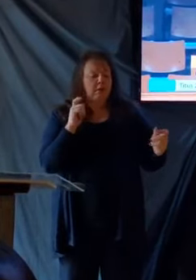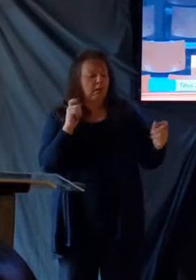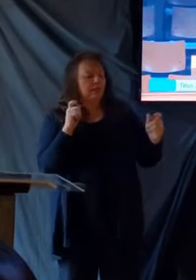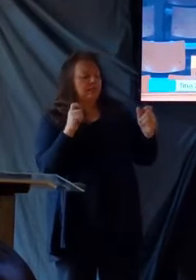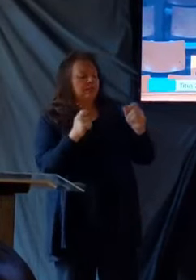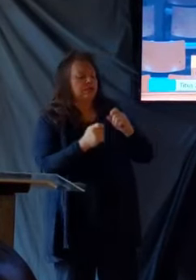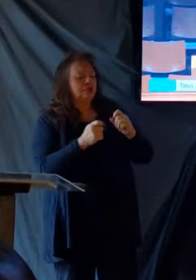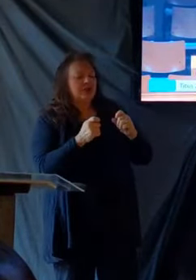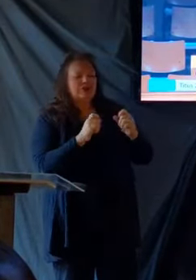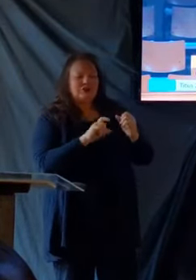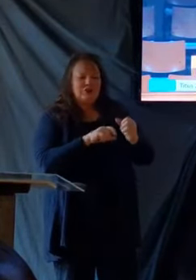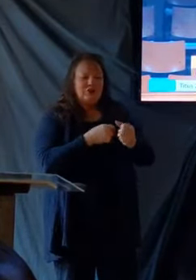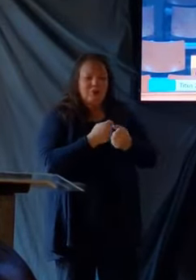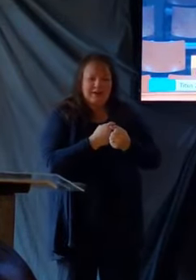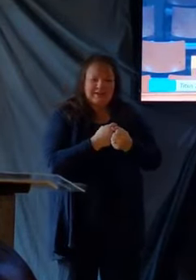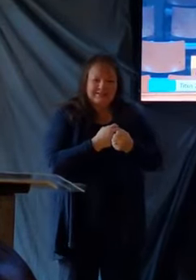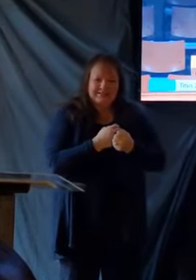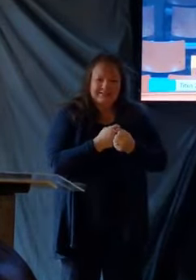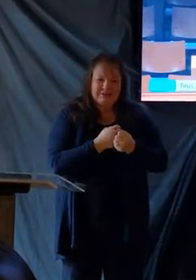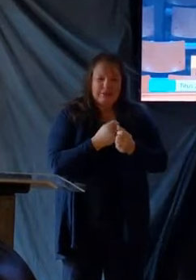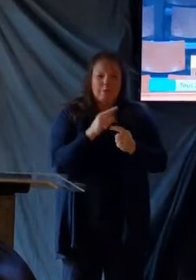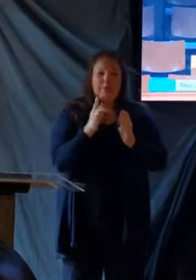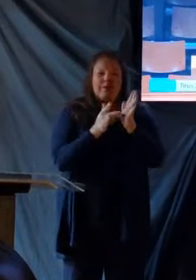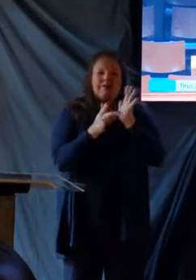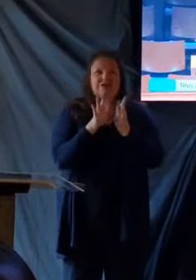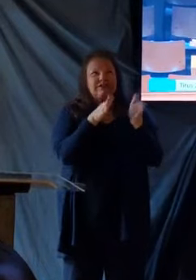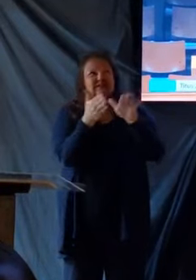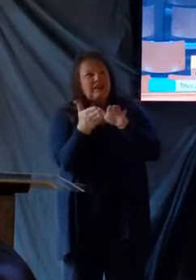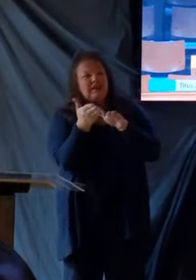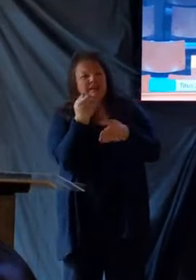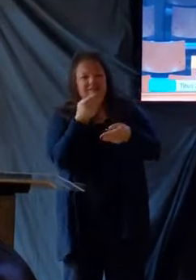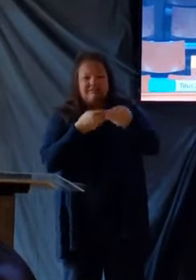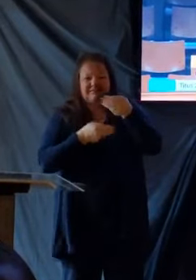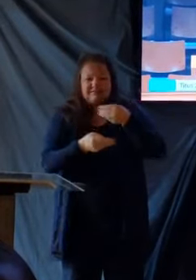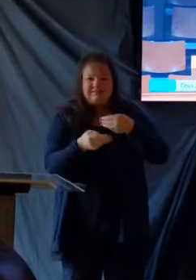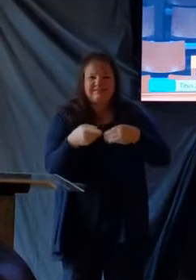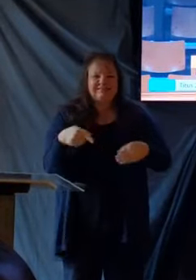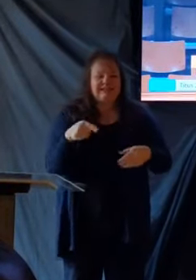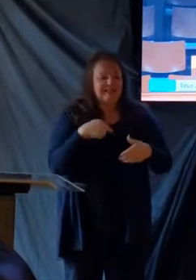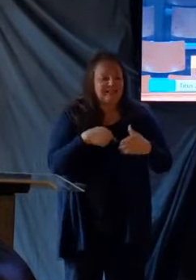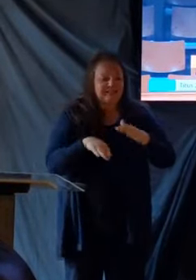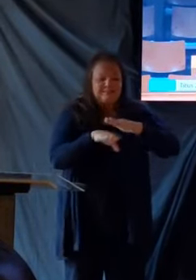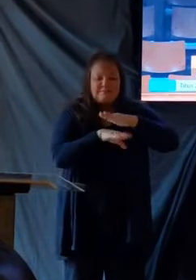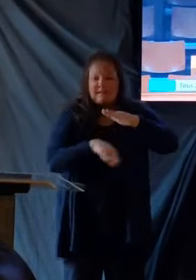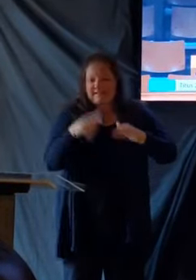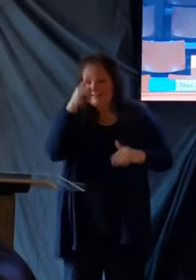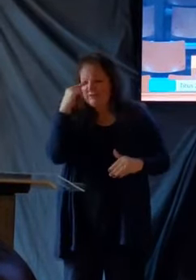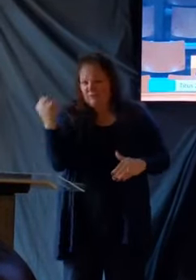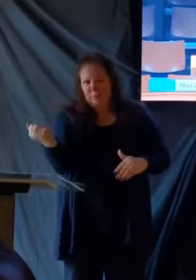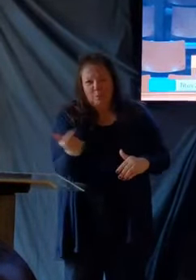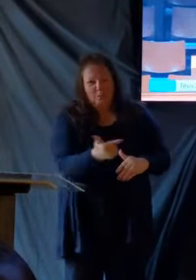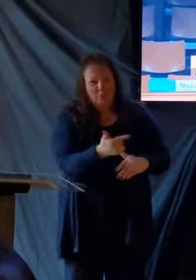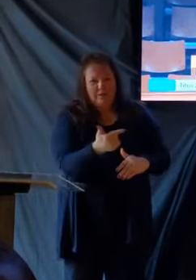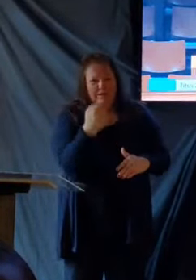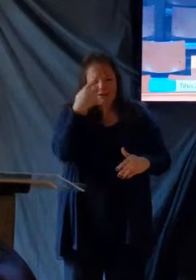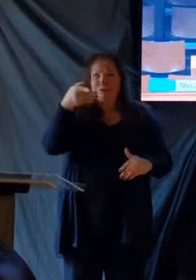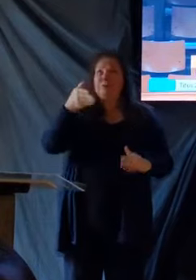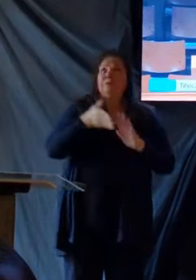transforming grace of God and the salvation Christ provided, which is foundational to all of this. It's foundational